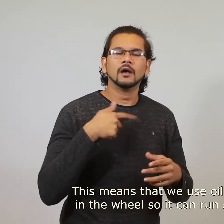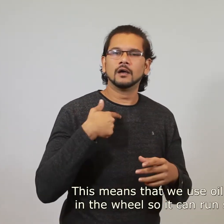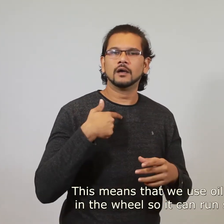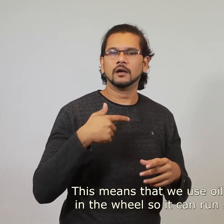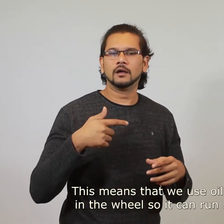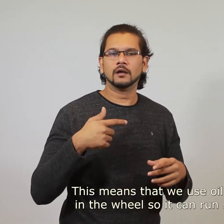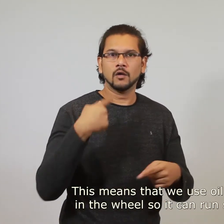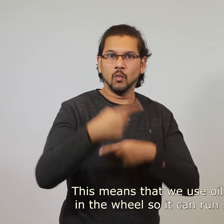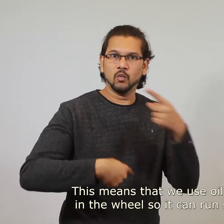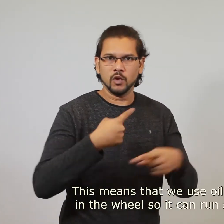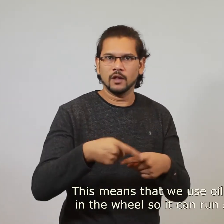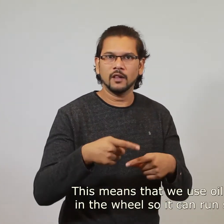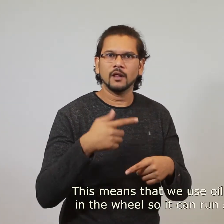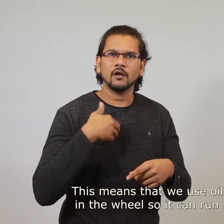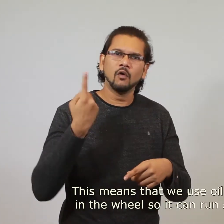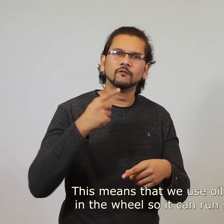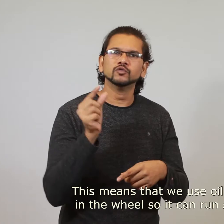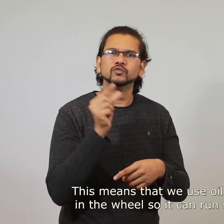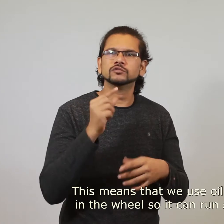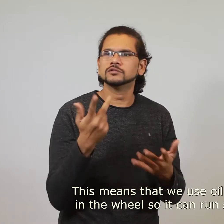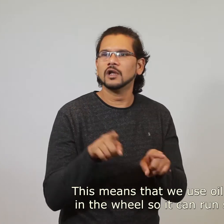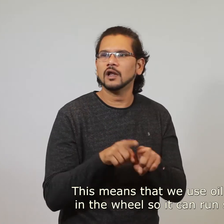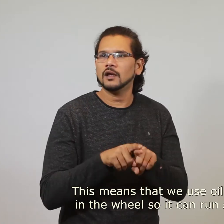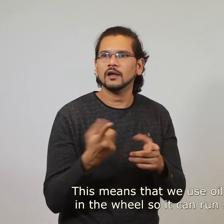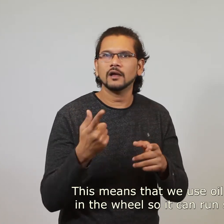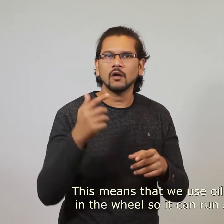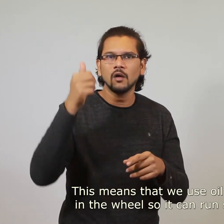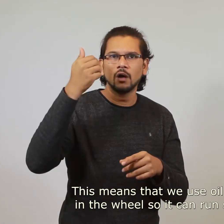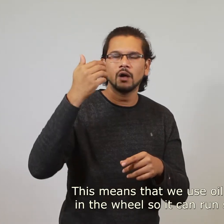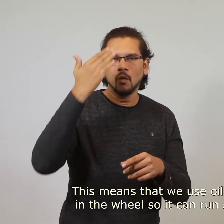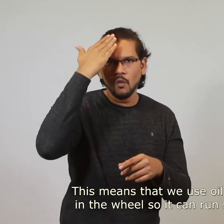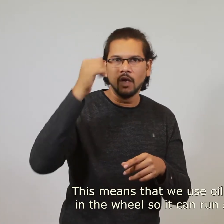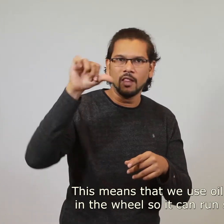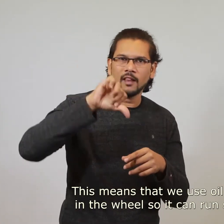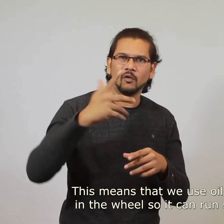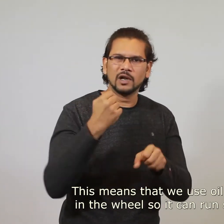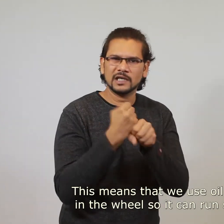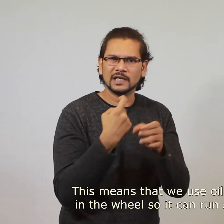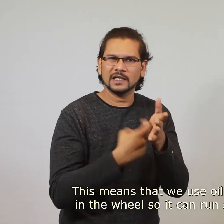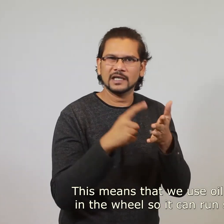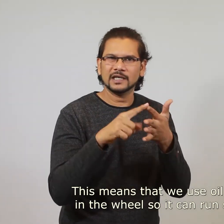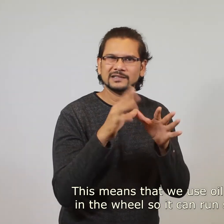This means that we use oil or grease in the wheel so it can run smoothly.